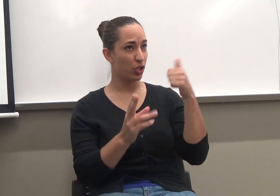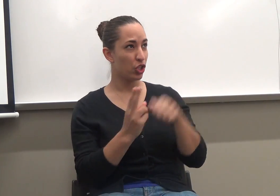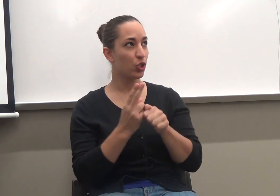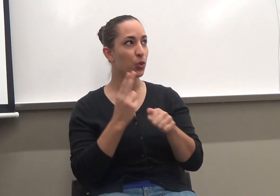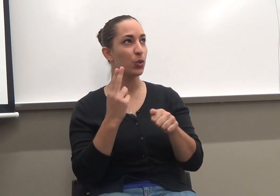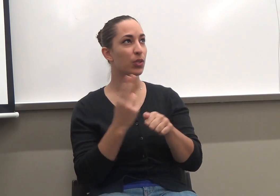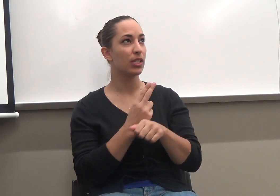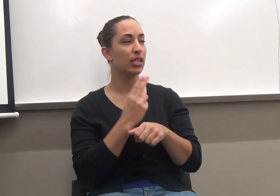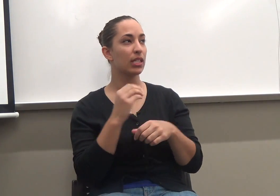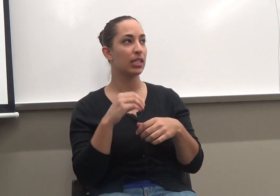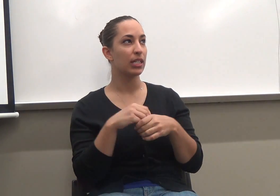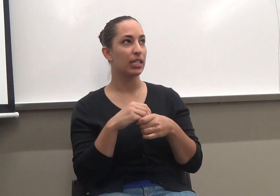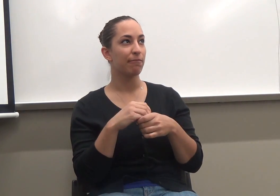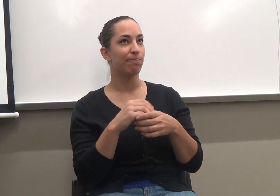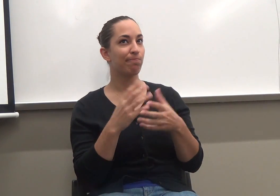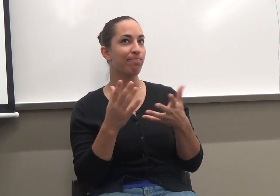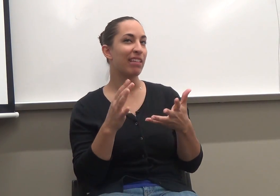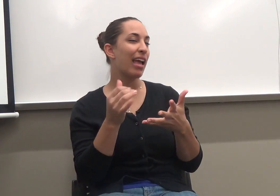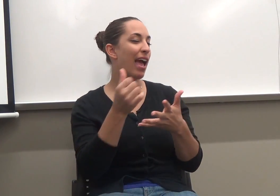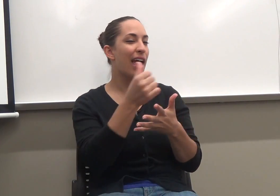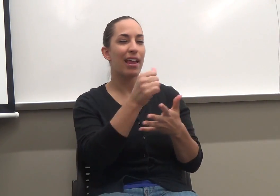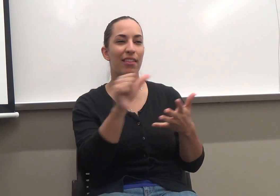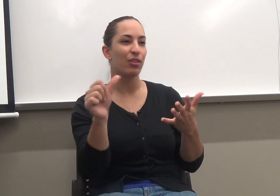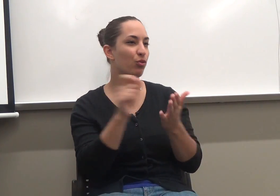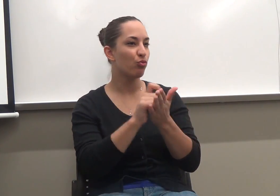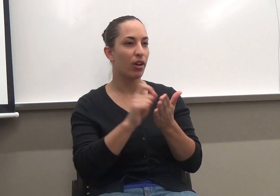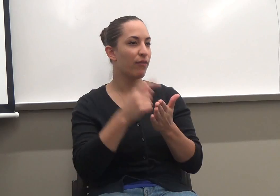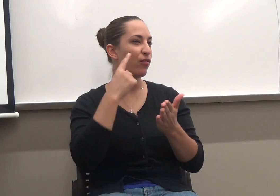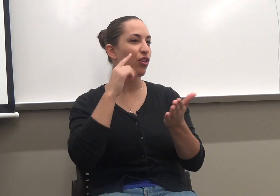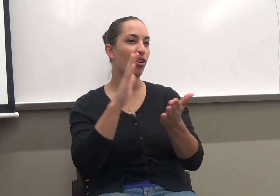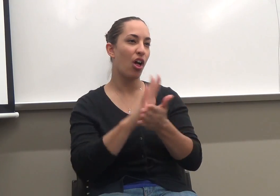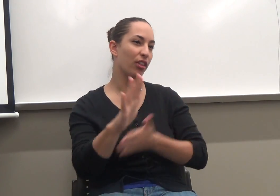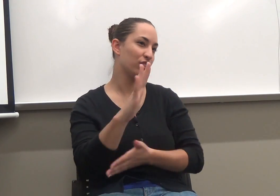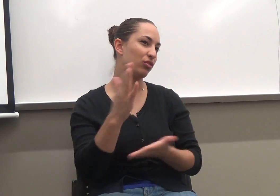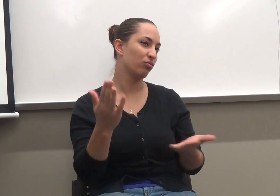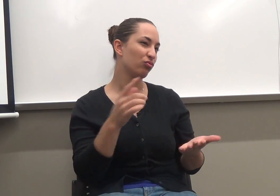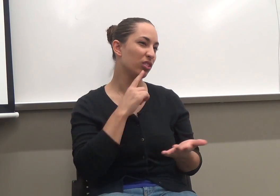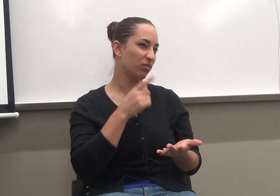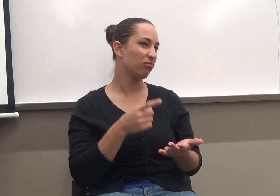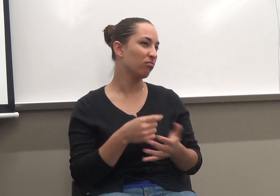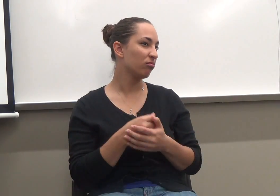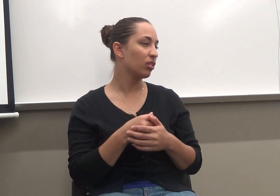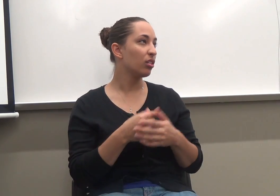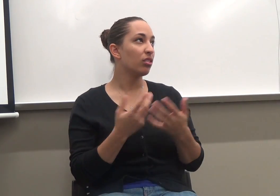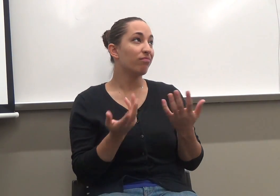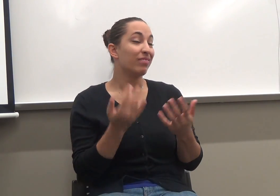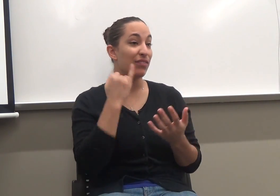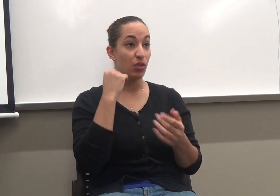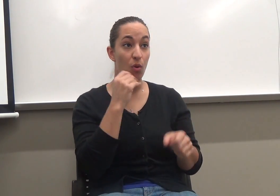in anything you write for college, whether it's homework or a